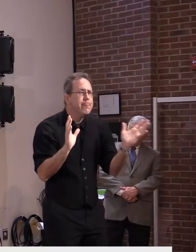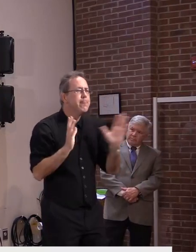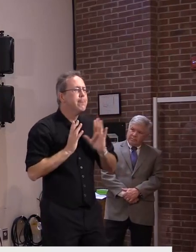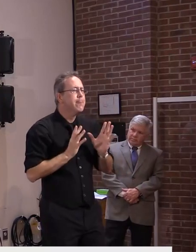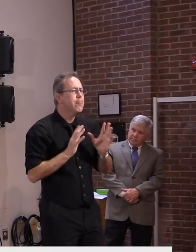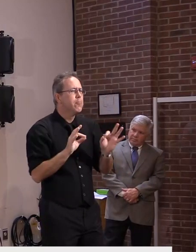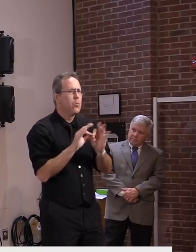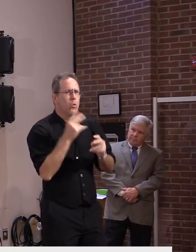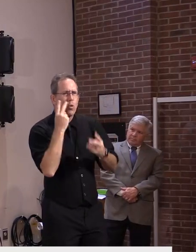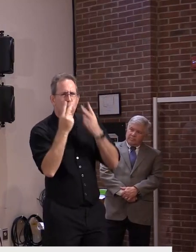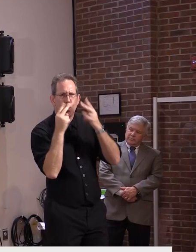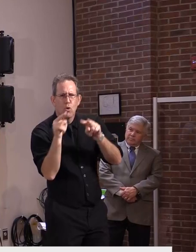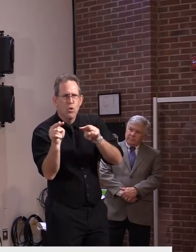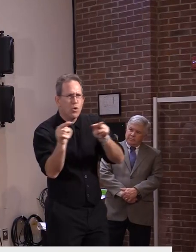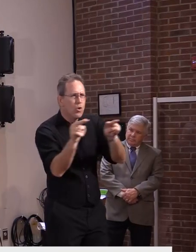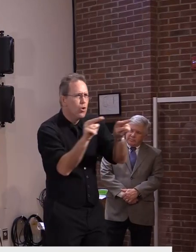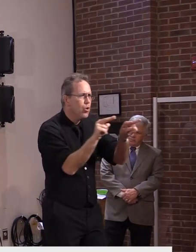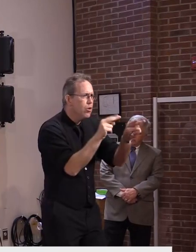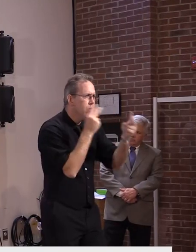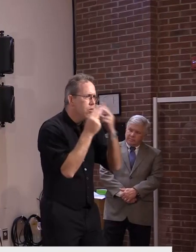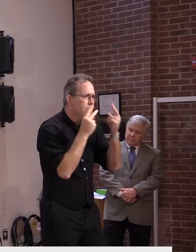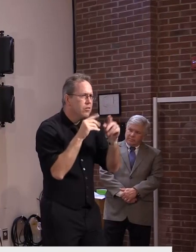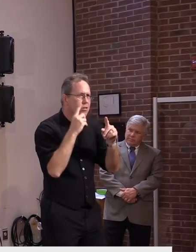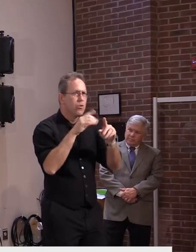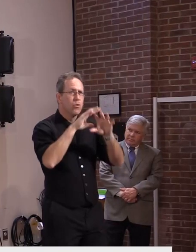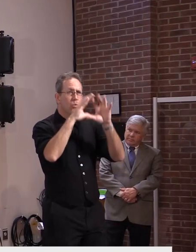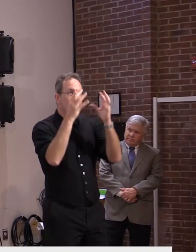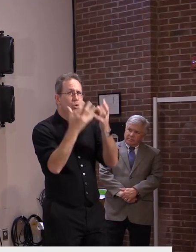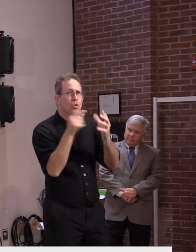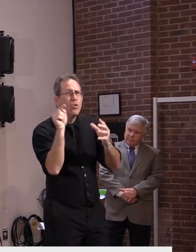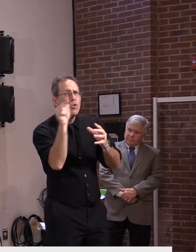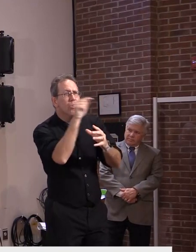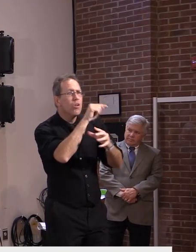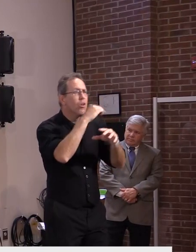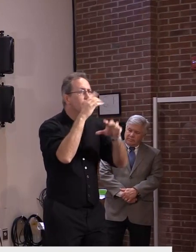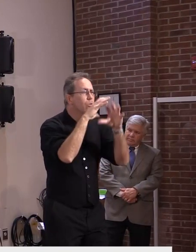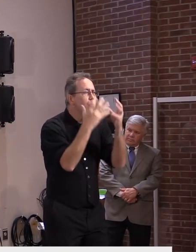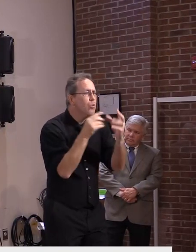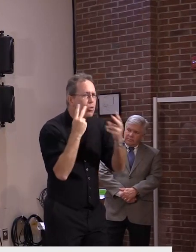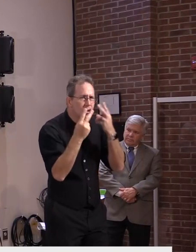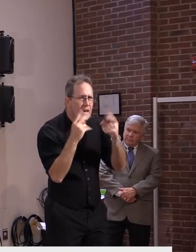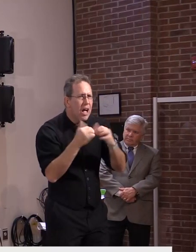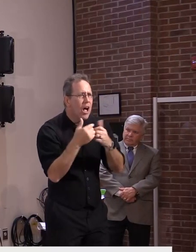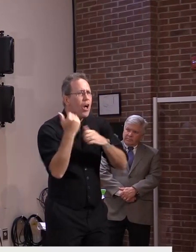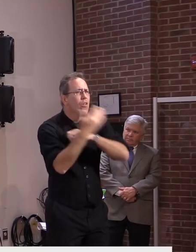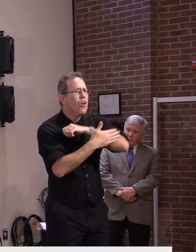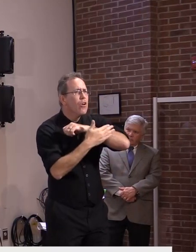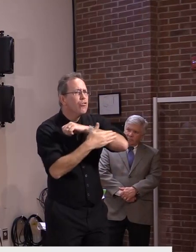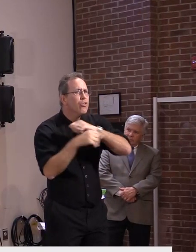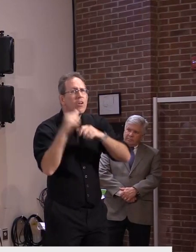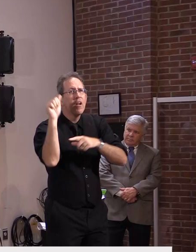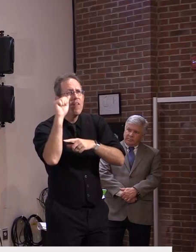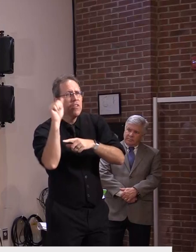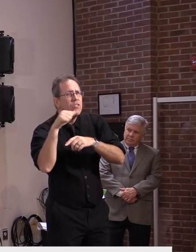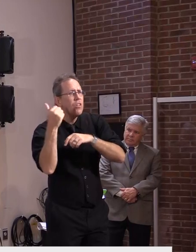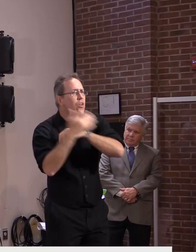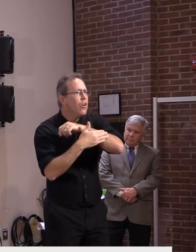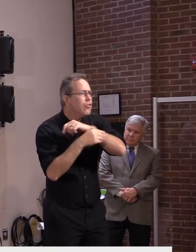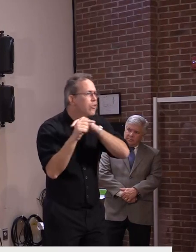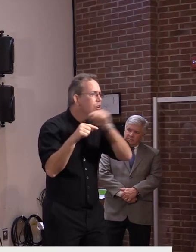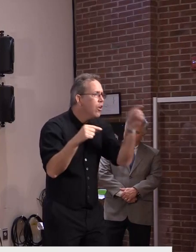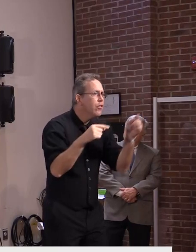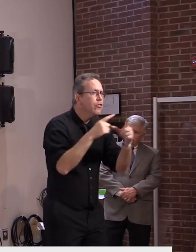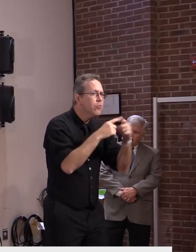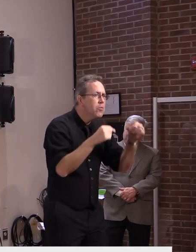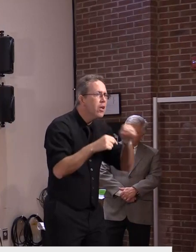a state, or within counties of a state, prior to Delta, mask mandates were more